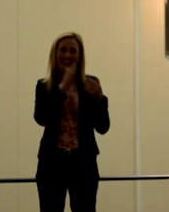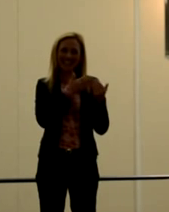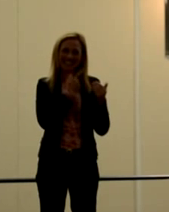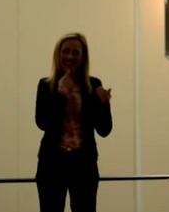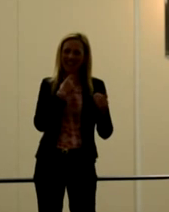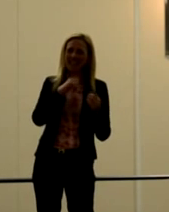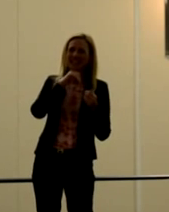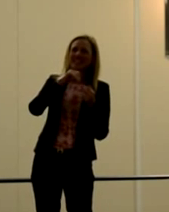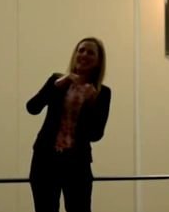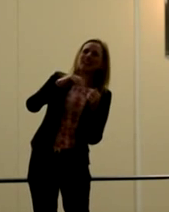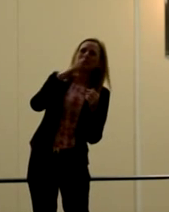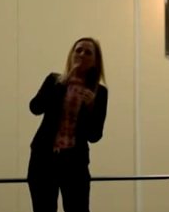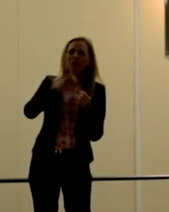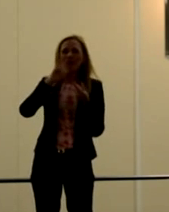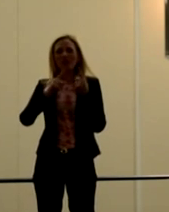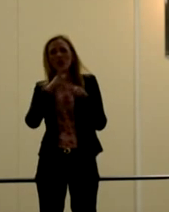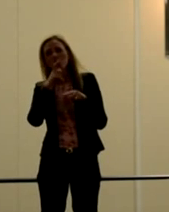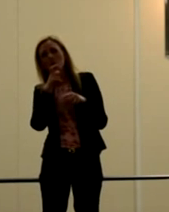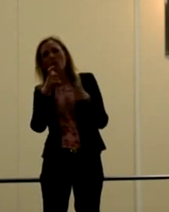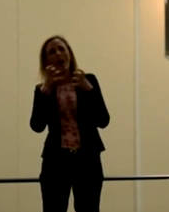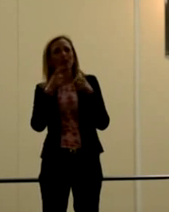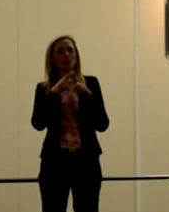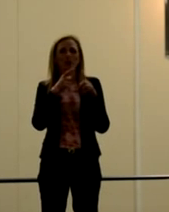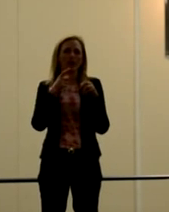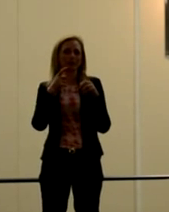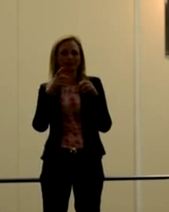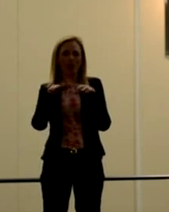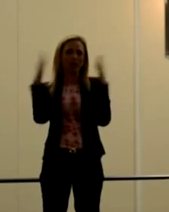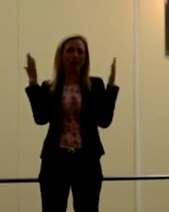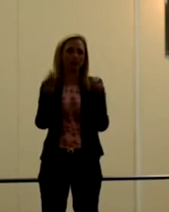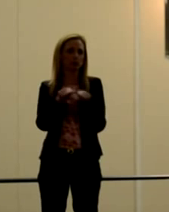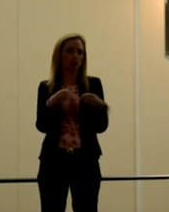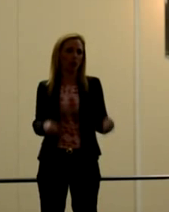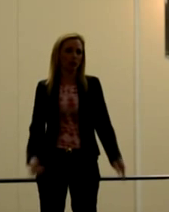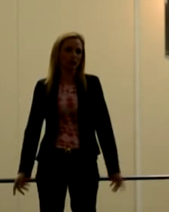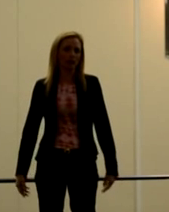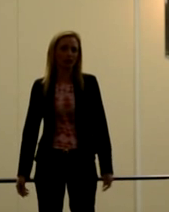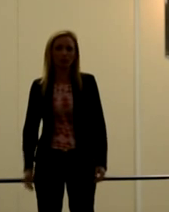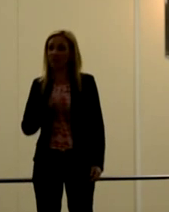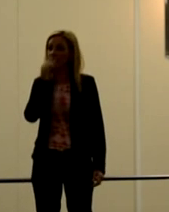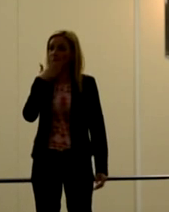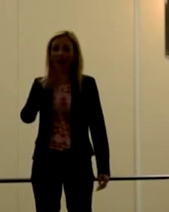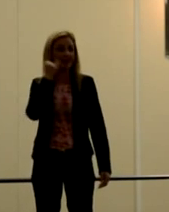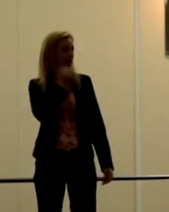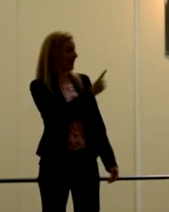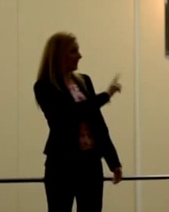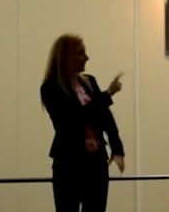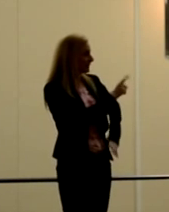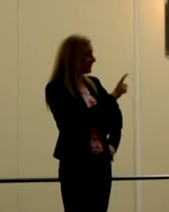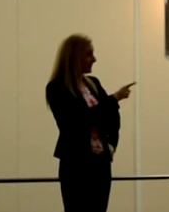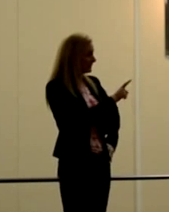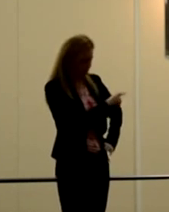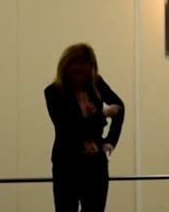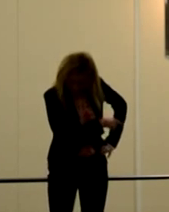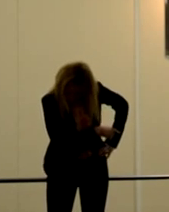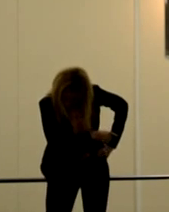that. Not easy to say. To my old boyfriend who wanted to be a shoe store salesman. That's not a bad idea. It's